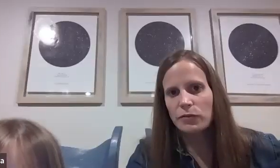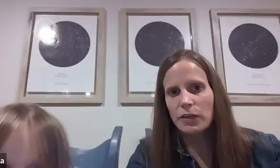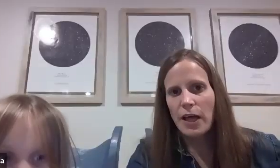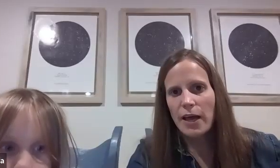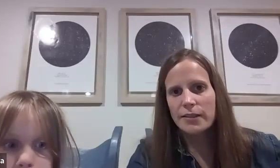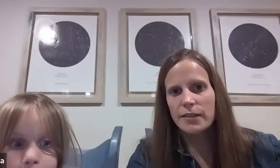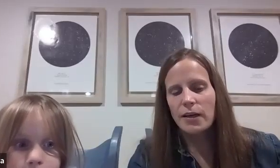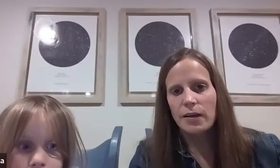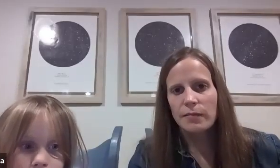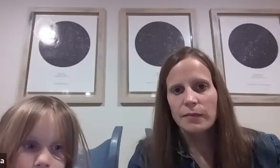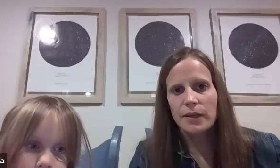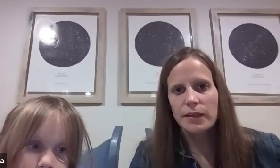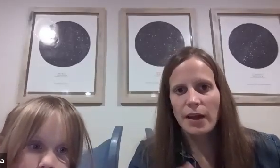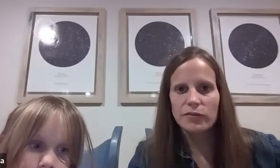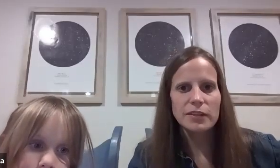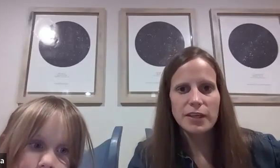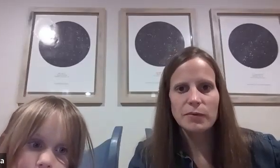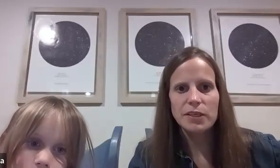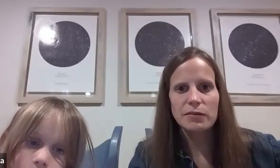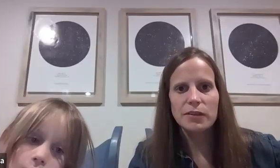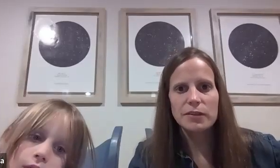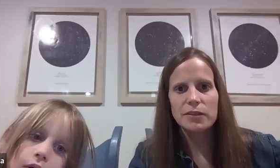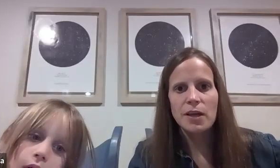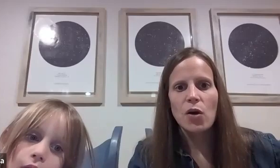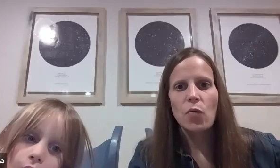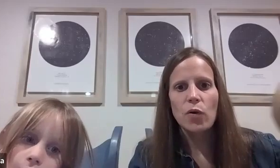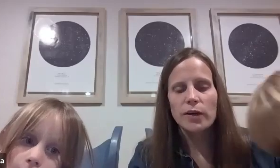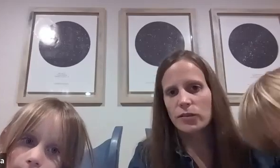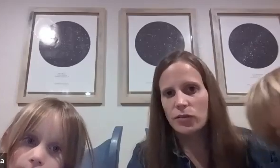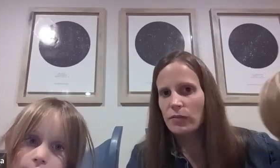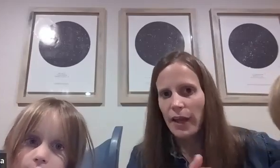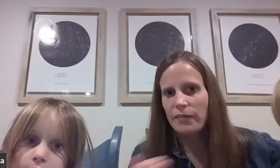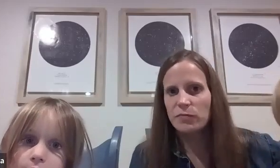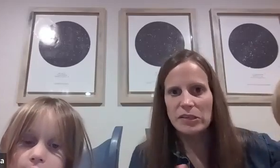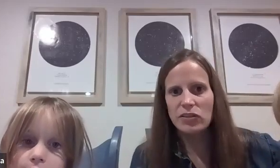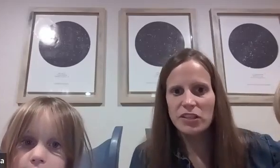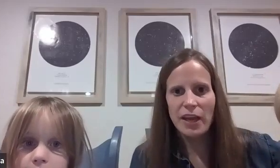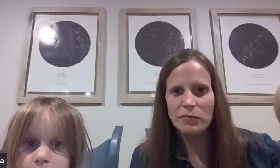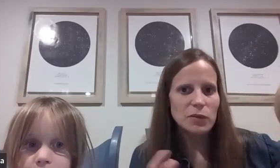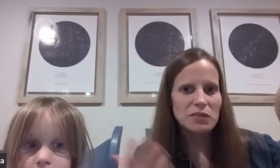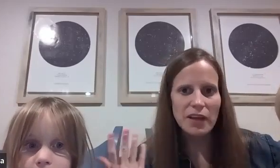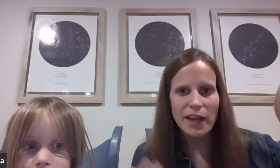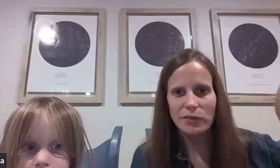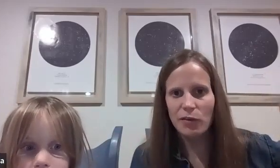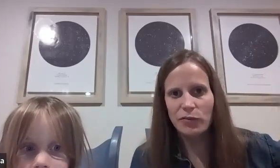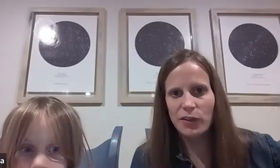the class, cover the same materials? Or do you like have special times when you like, I don't know, for